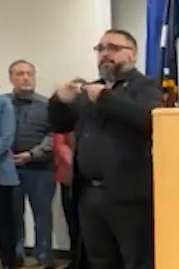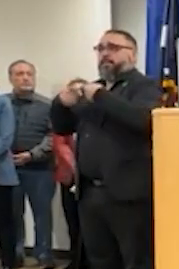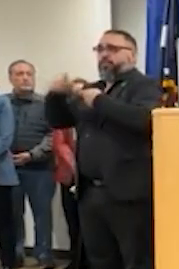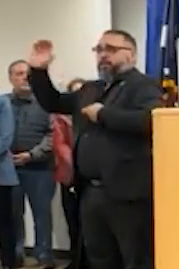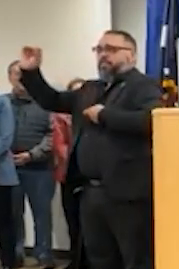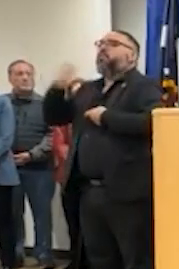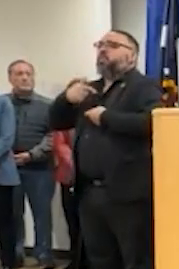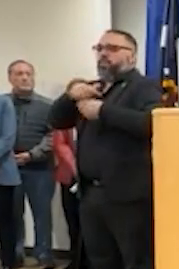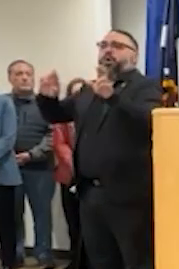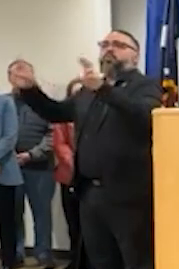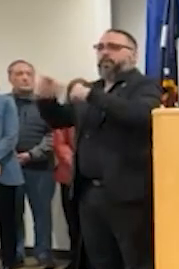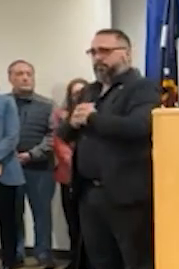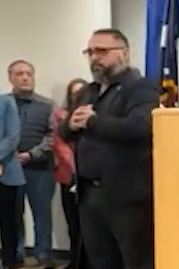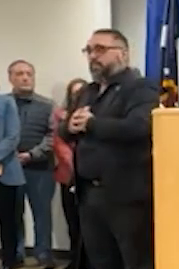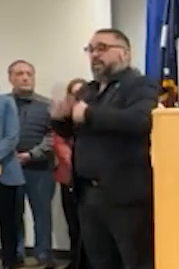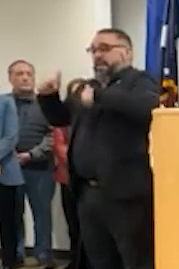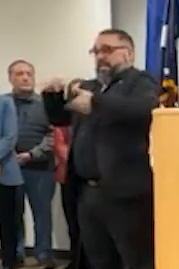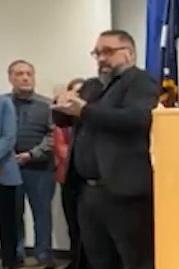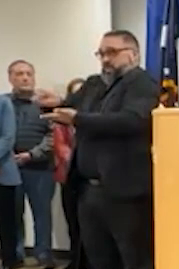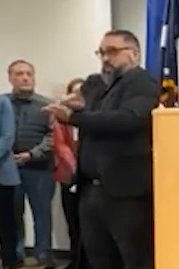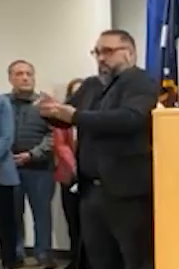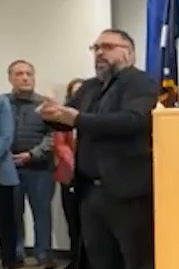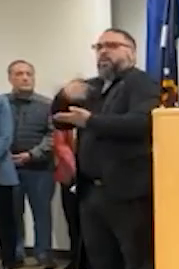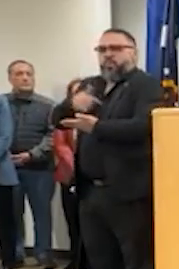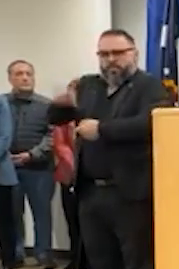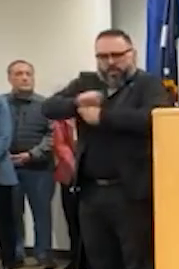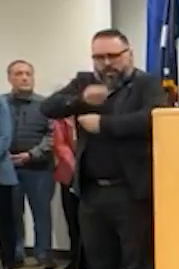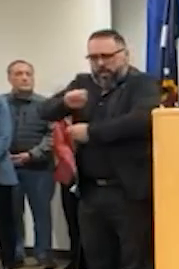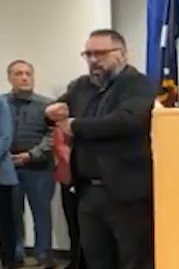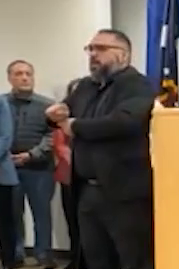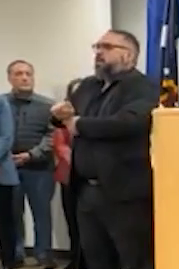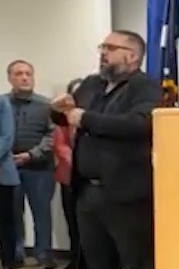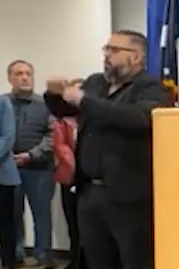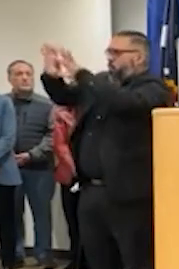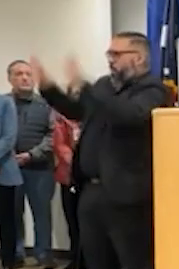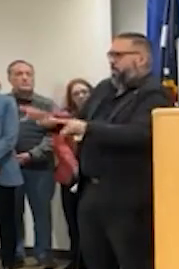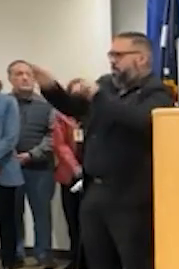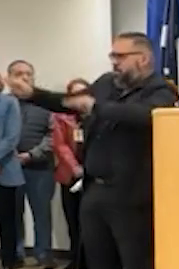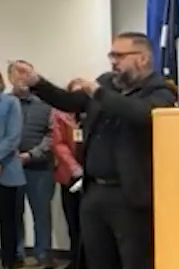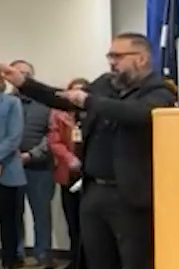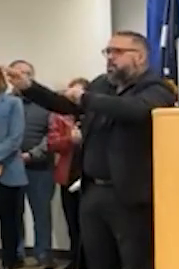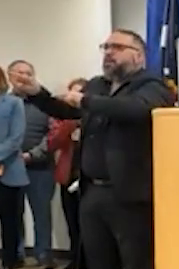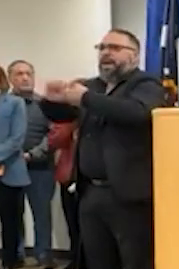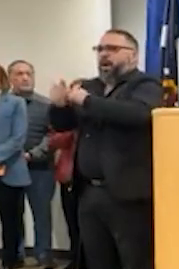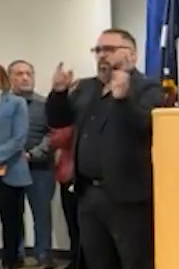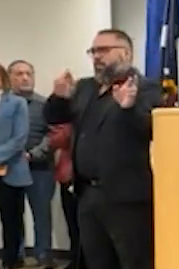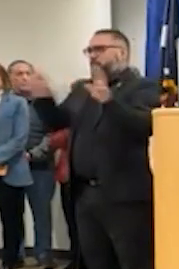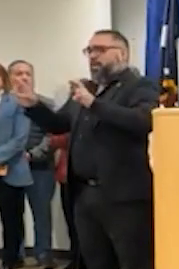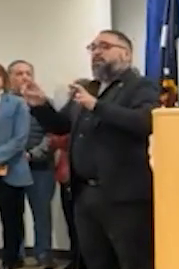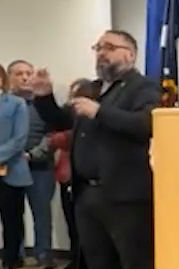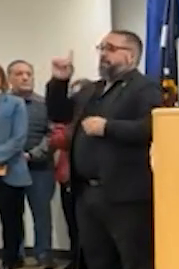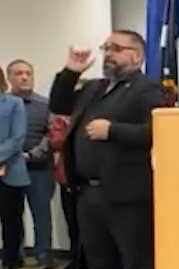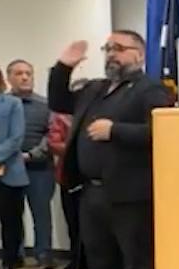We've been working all week to make sure we understand what the forecast looks like. Tonight, 6 o'clock till